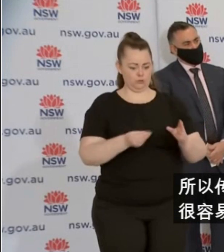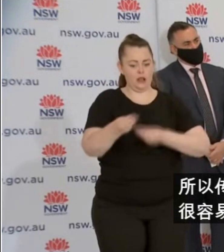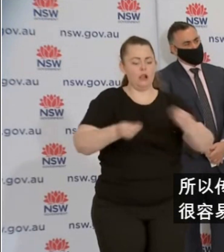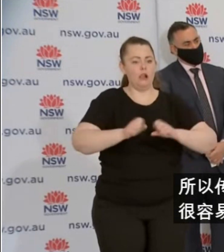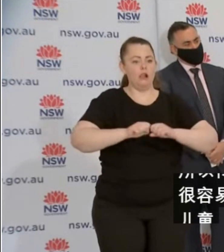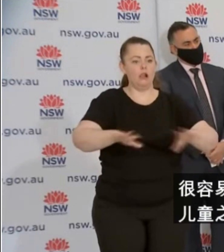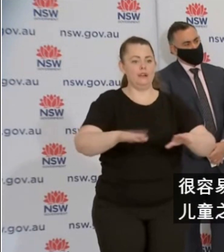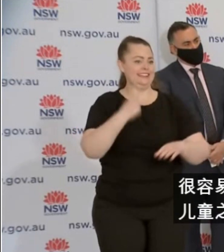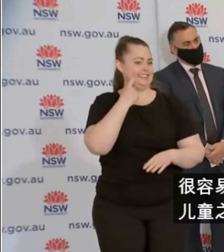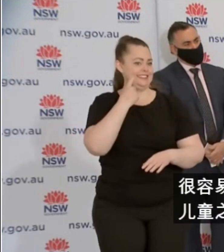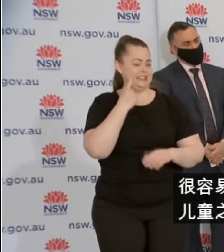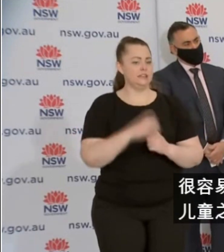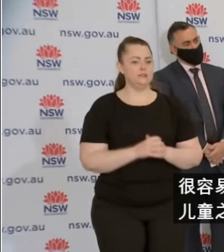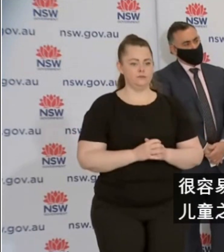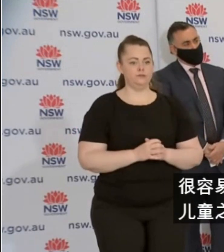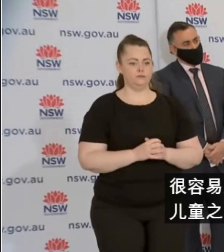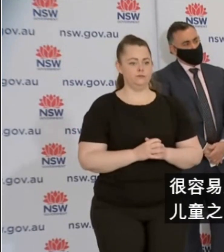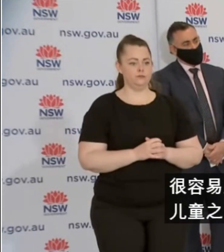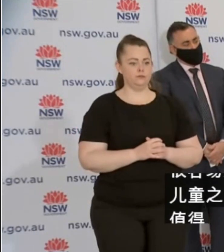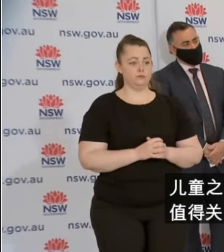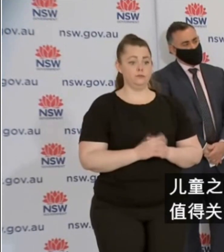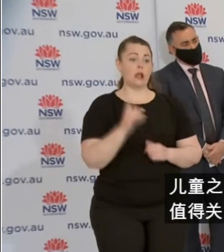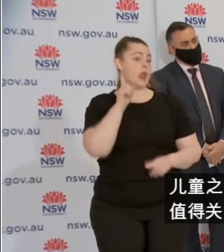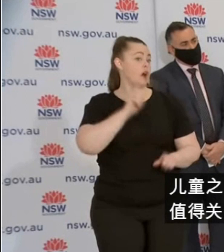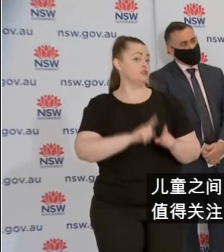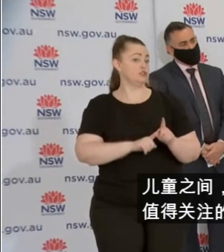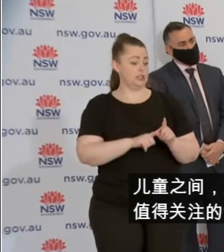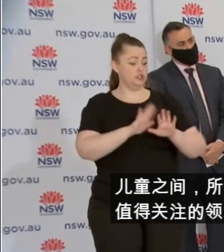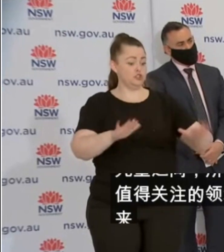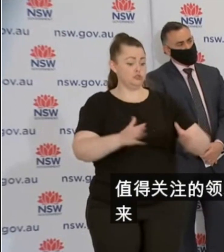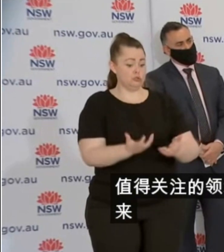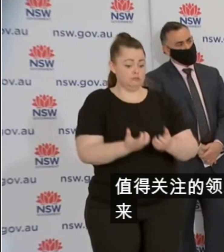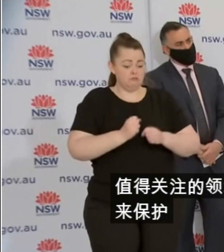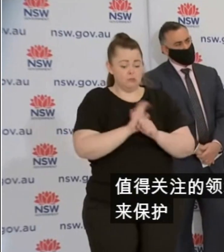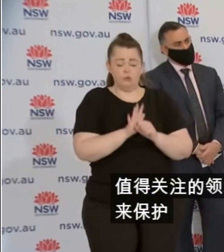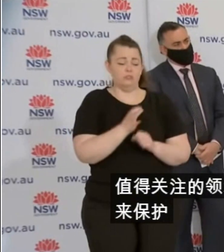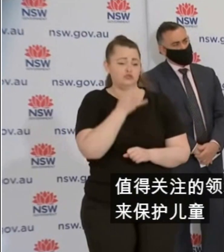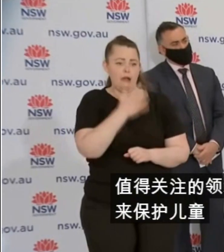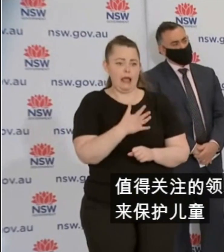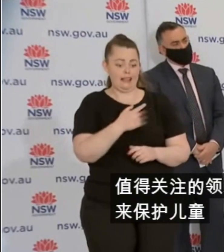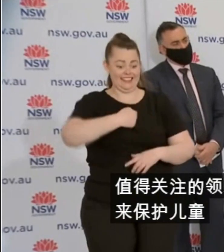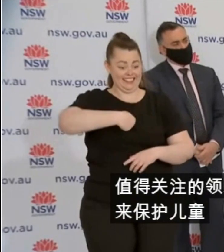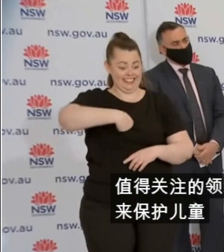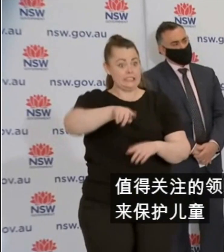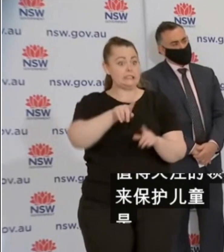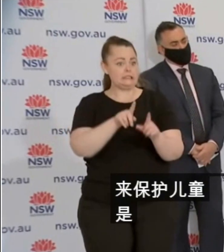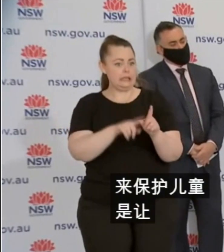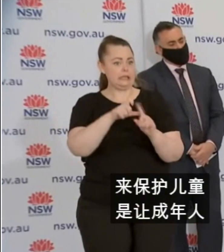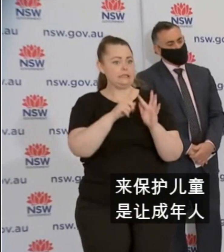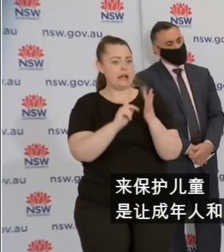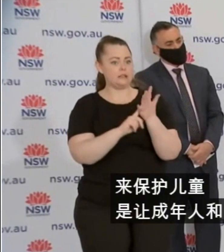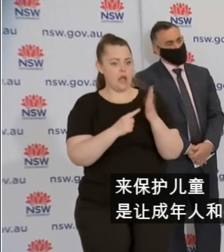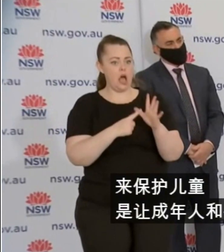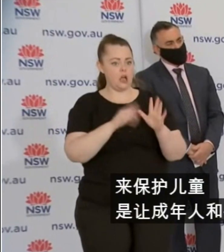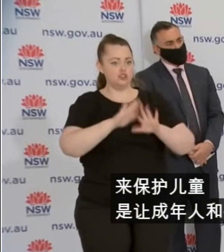occurs between children. So clearly that's an area of concern. But the best thing that we can do to protect children is